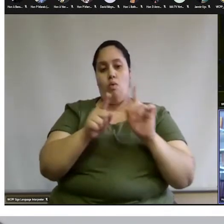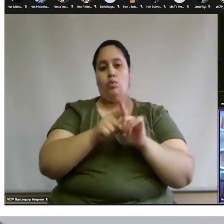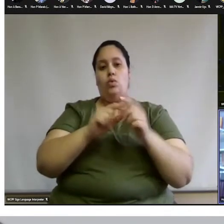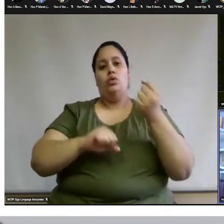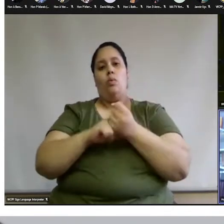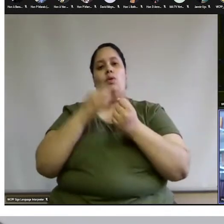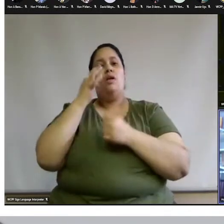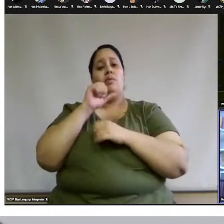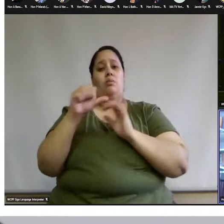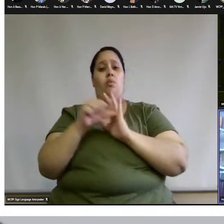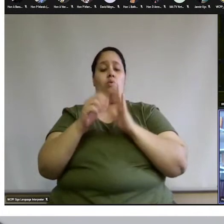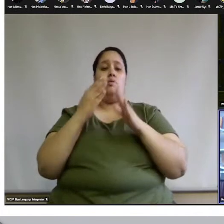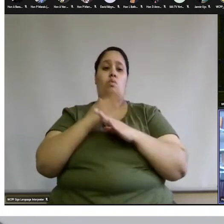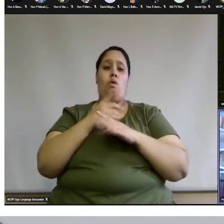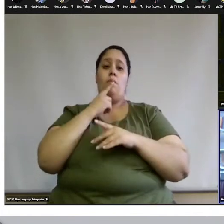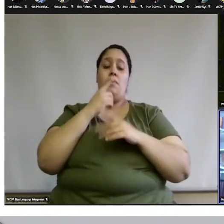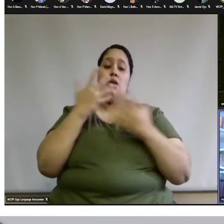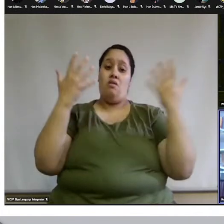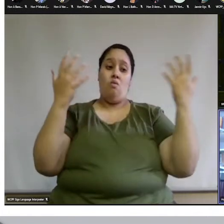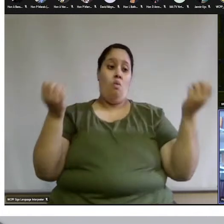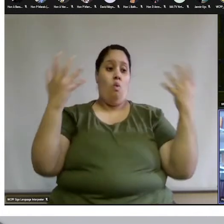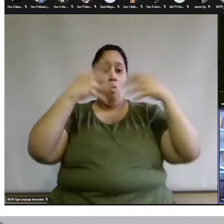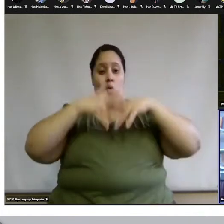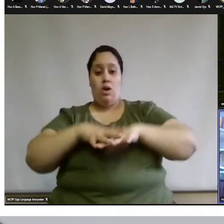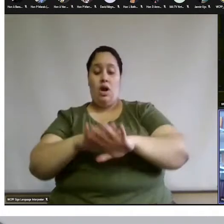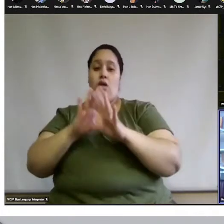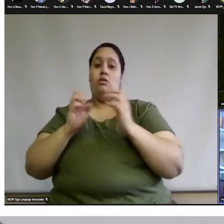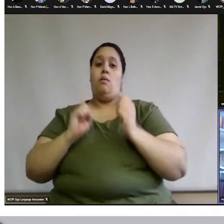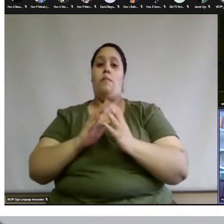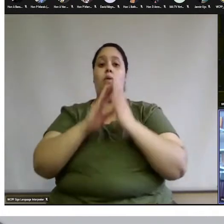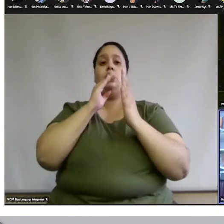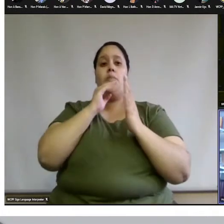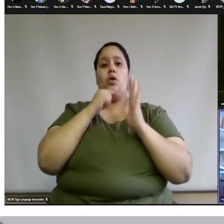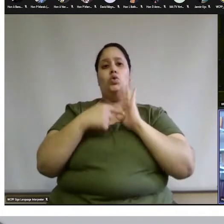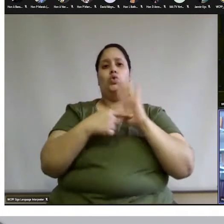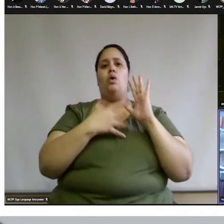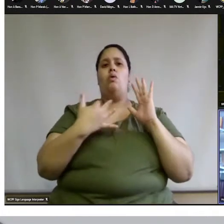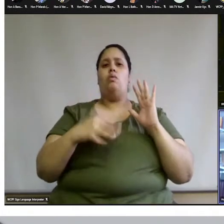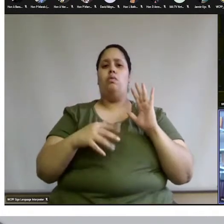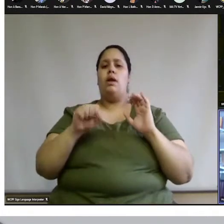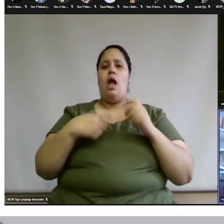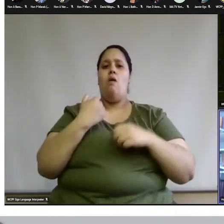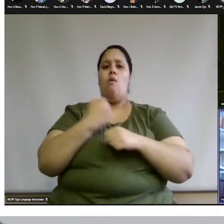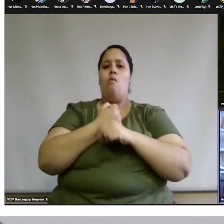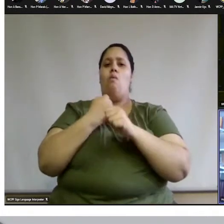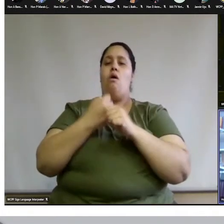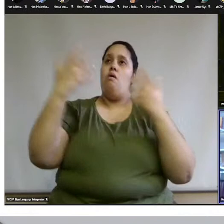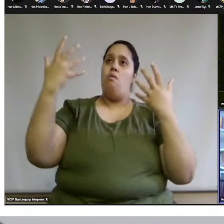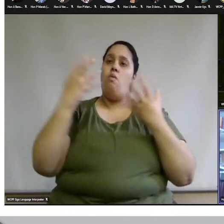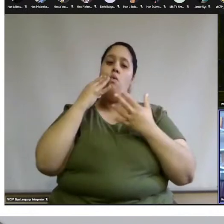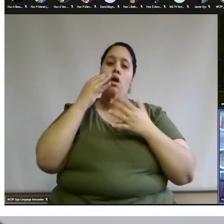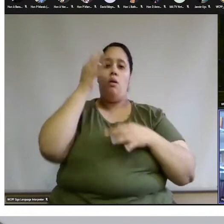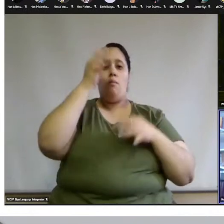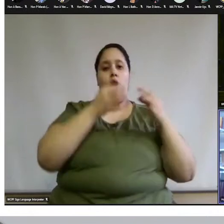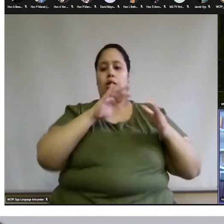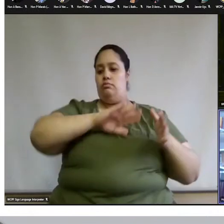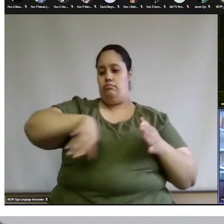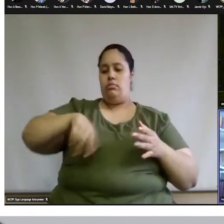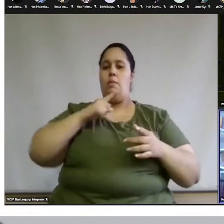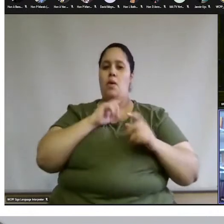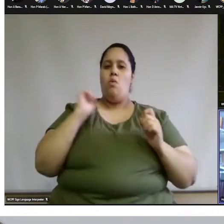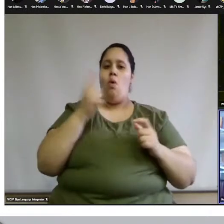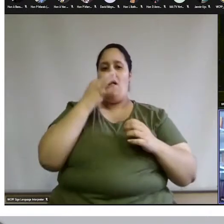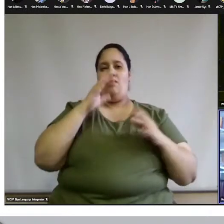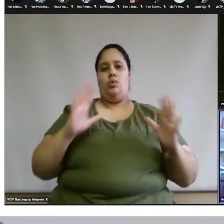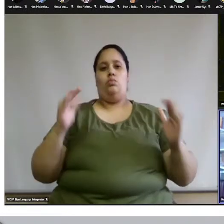This coordinated approach sends a benchmark of what can be achieved in cooperative governance when politics are set aside. However, we